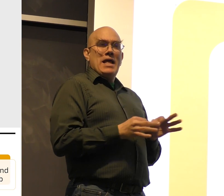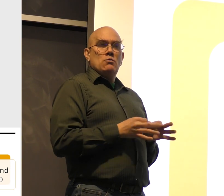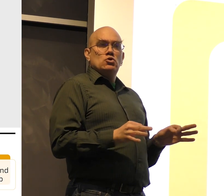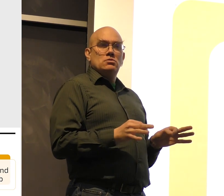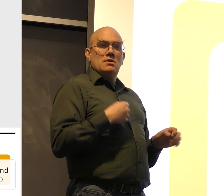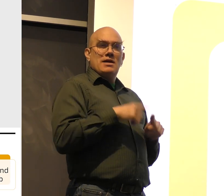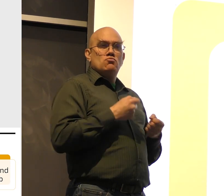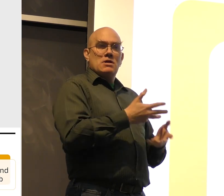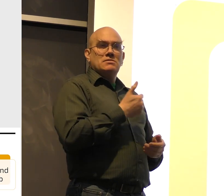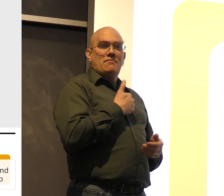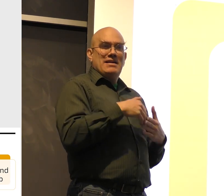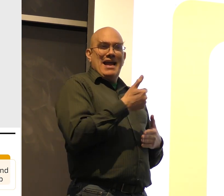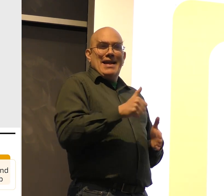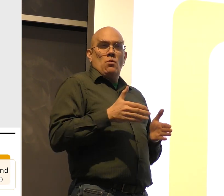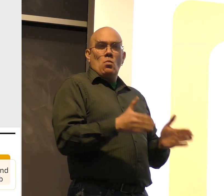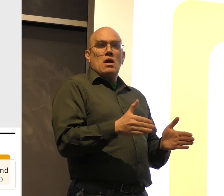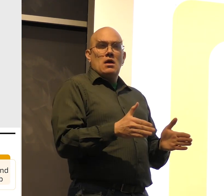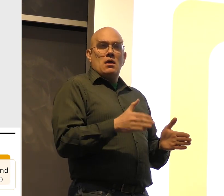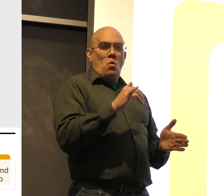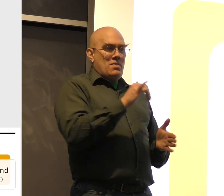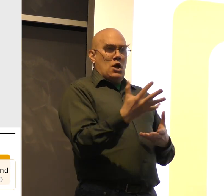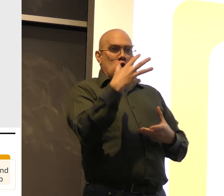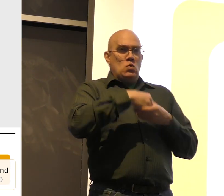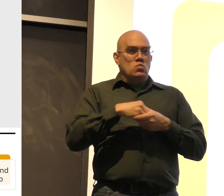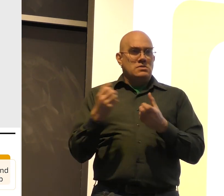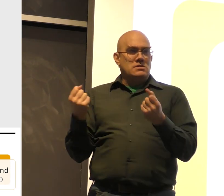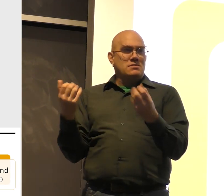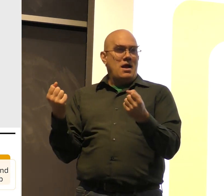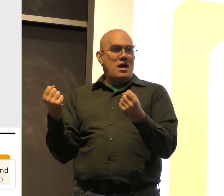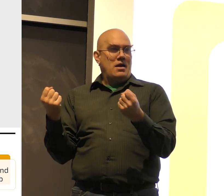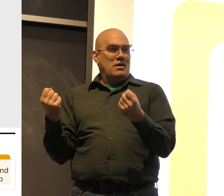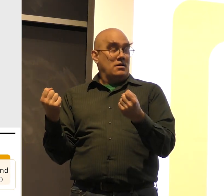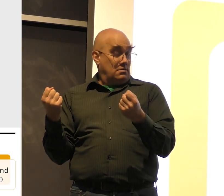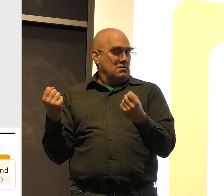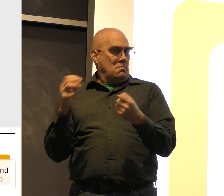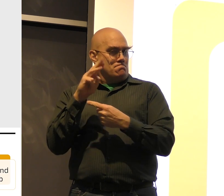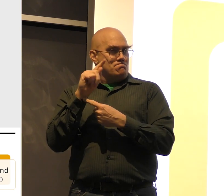that implicitly says that I can't express myself in any way, that I don't have language, including sign language.